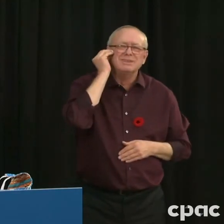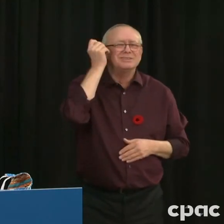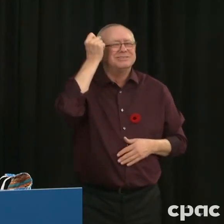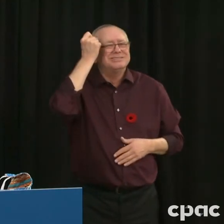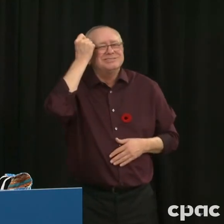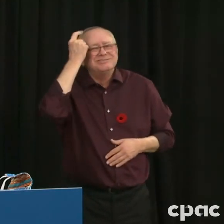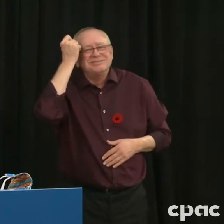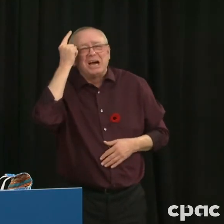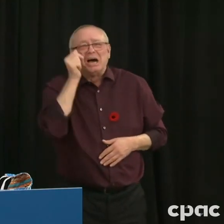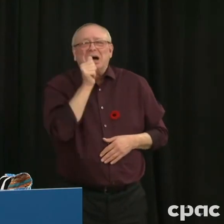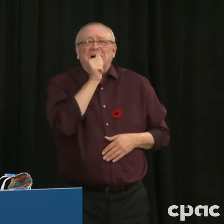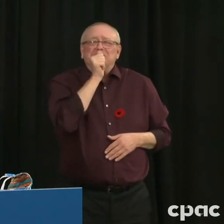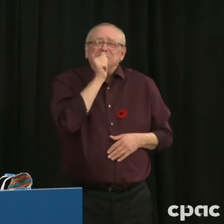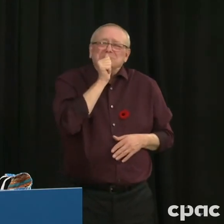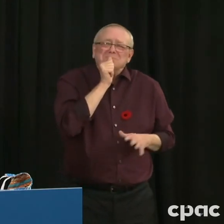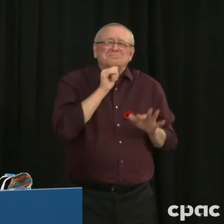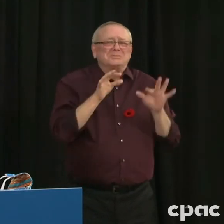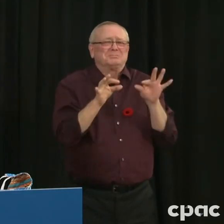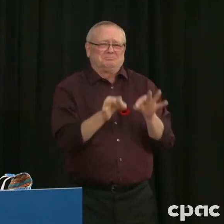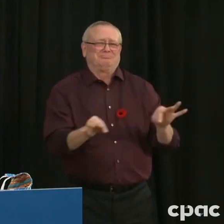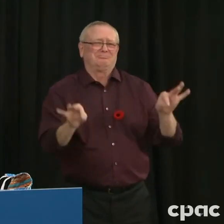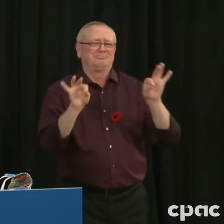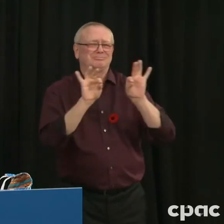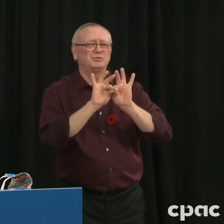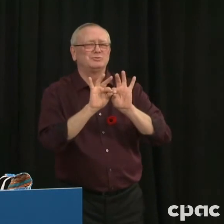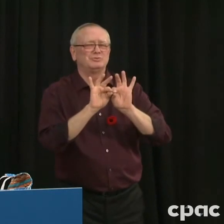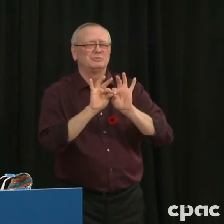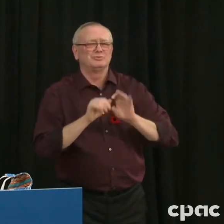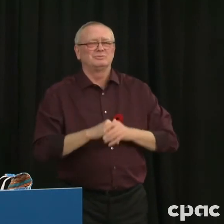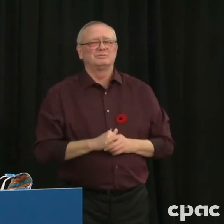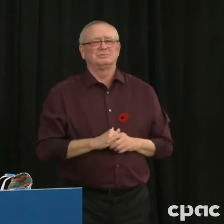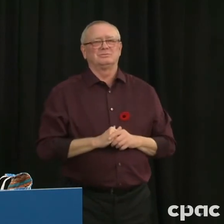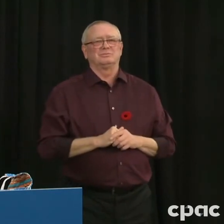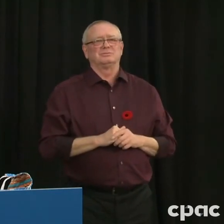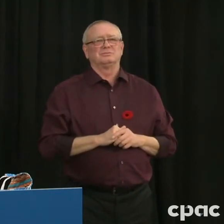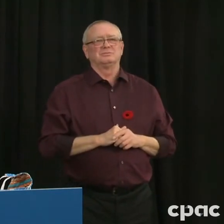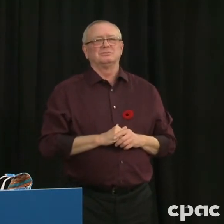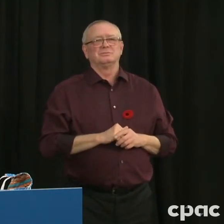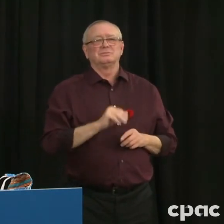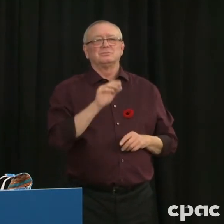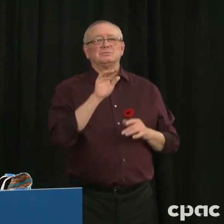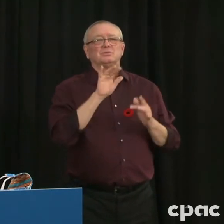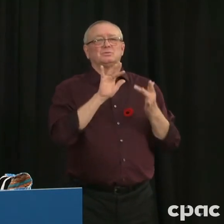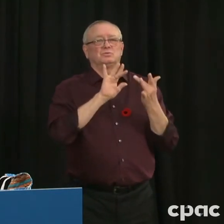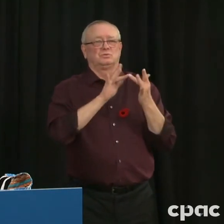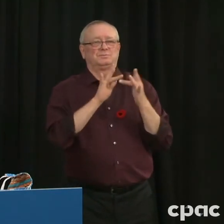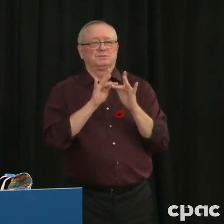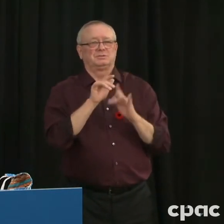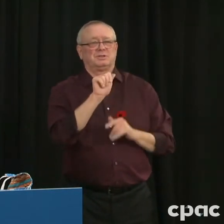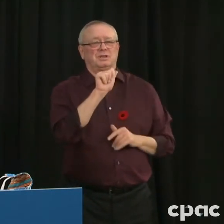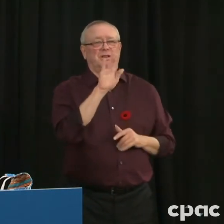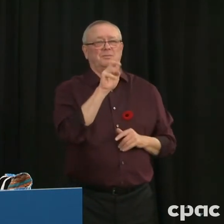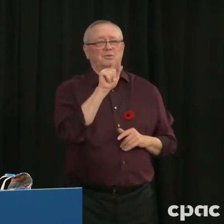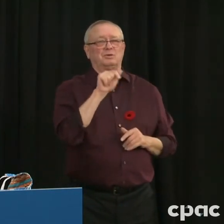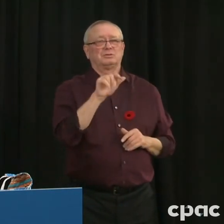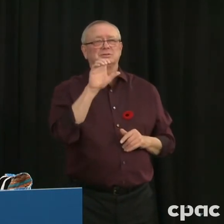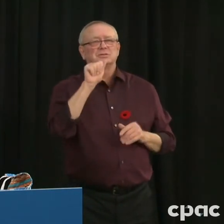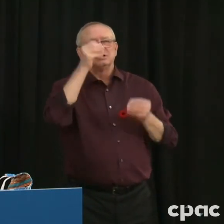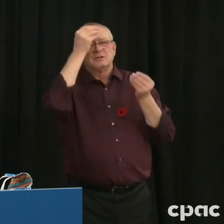one. We have posted advice on alberta.ca for Remembrance Day, and I will tweet out a link